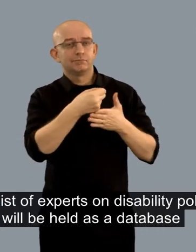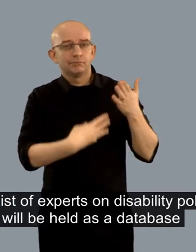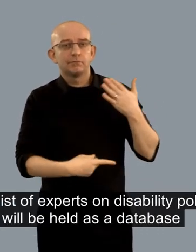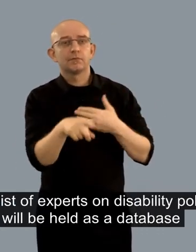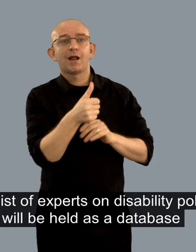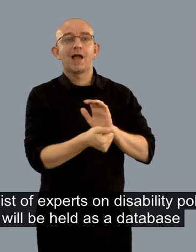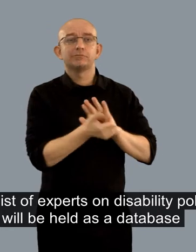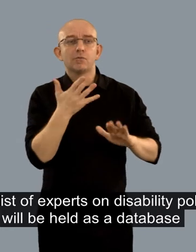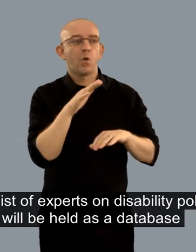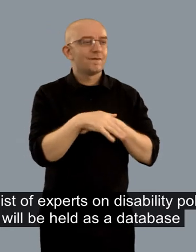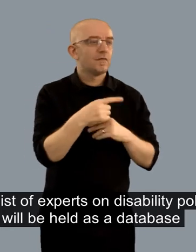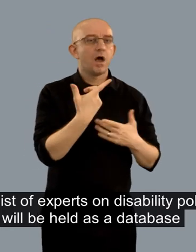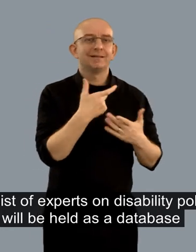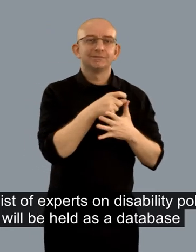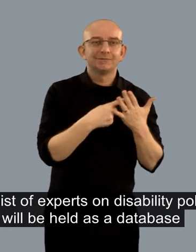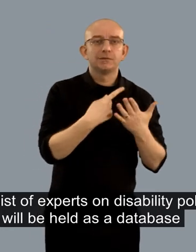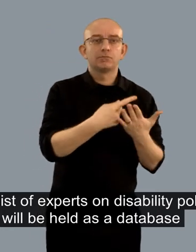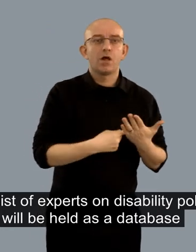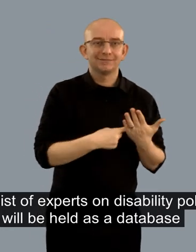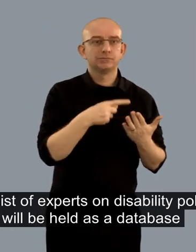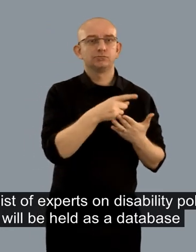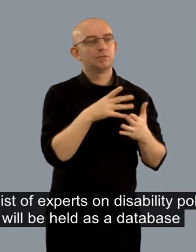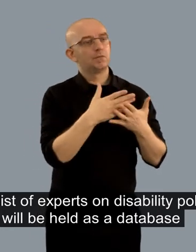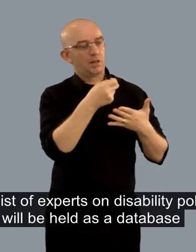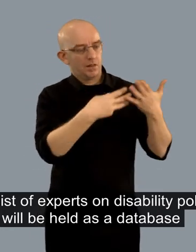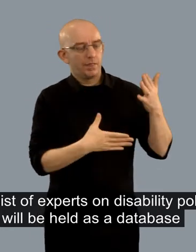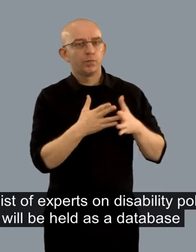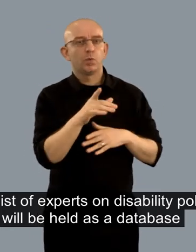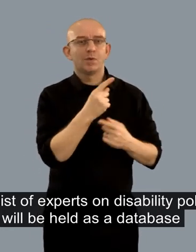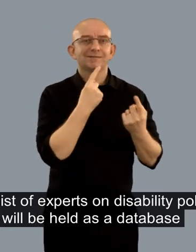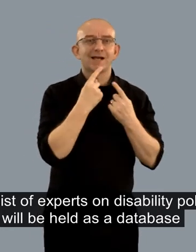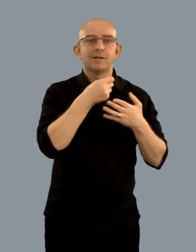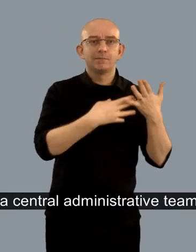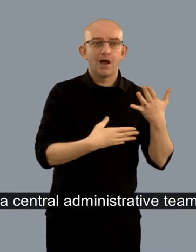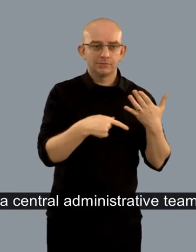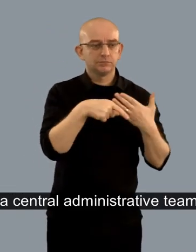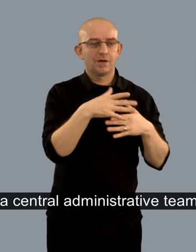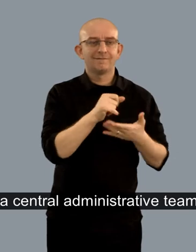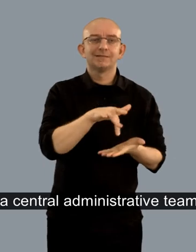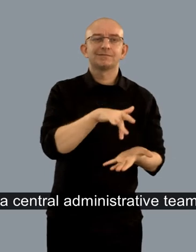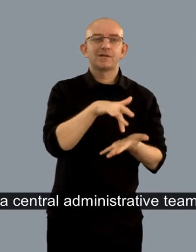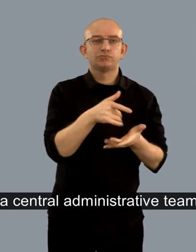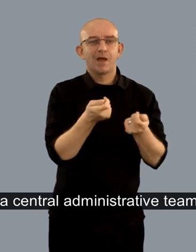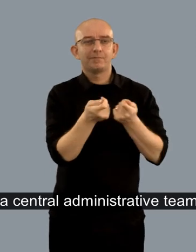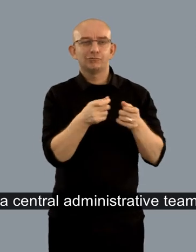The list of experts on disability policy will be held as a database by a central administrative